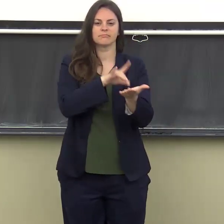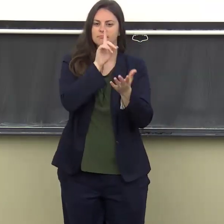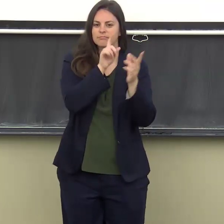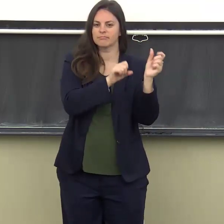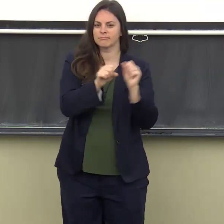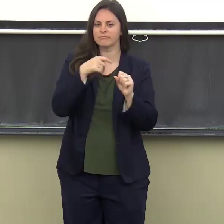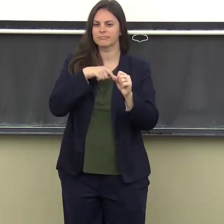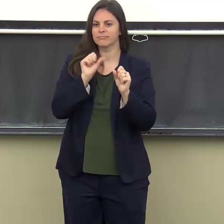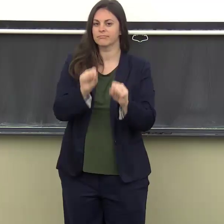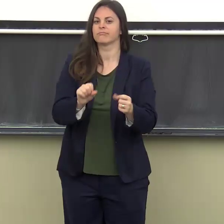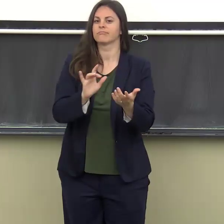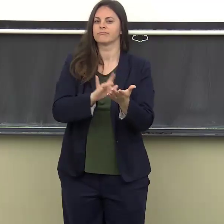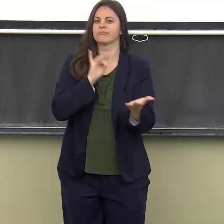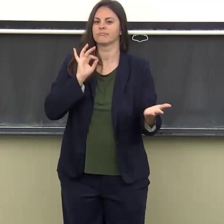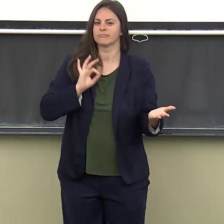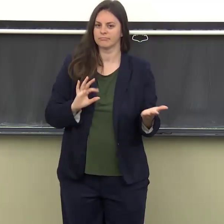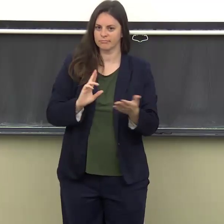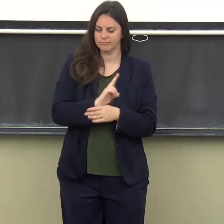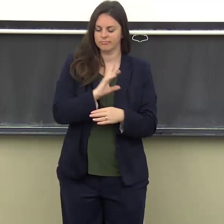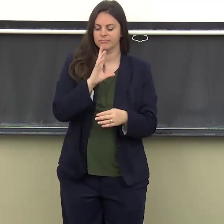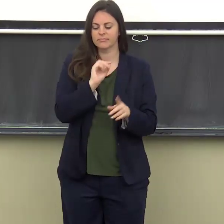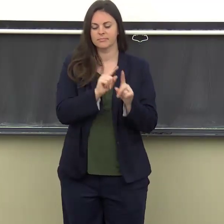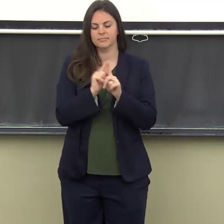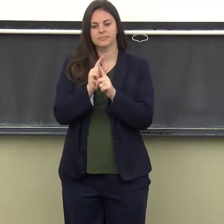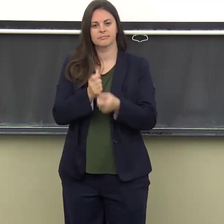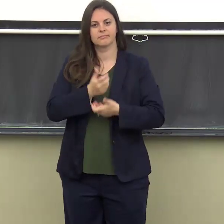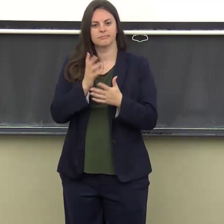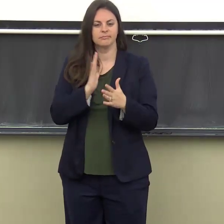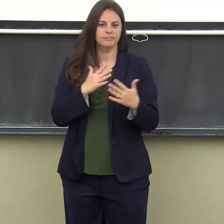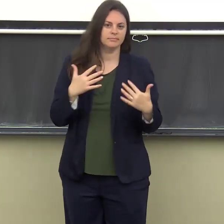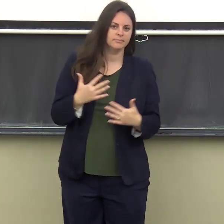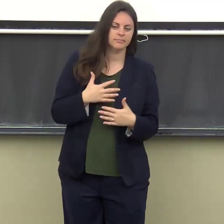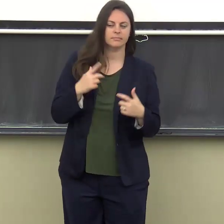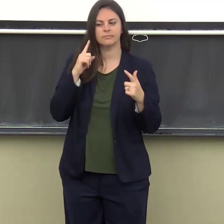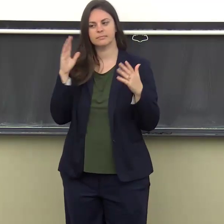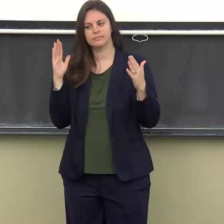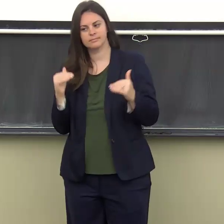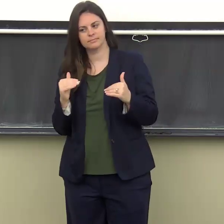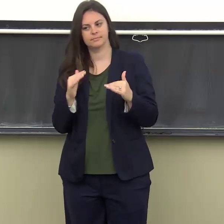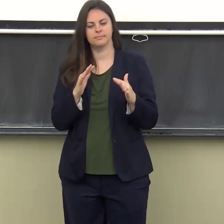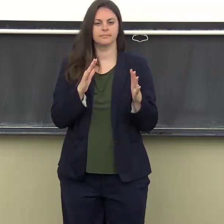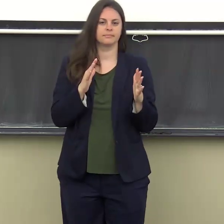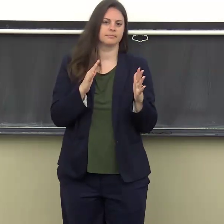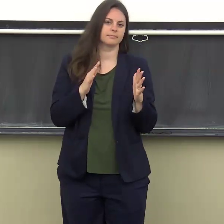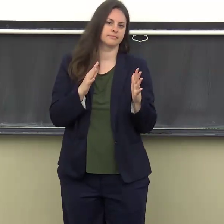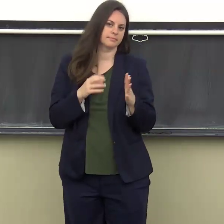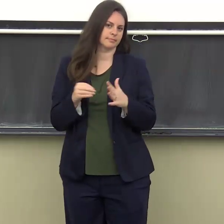strategies that we could use, and also expressing some of our fears, hopes, and